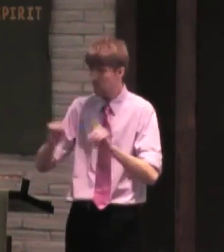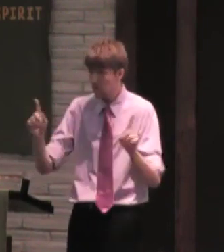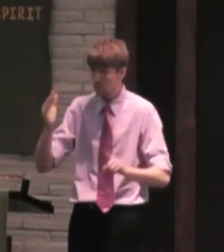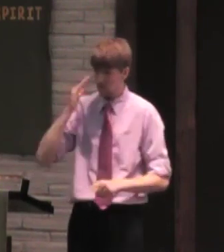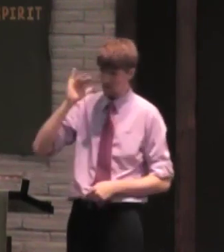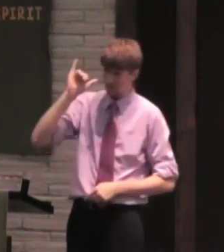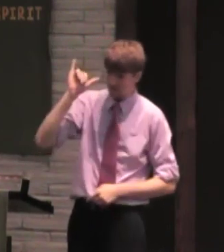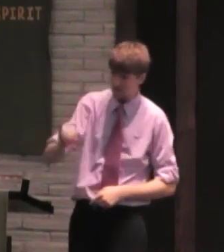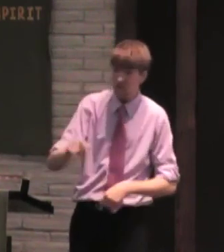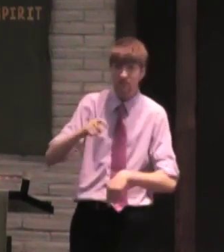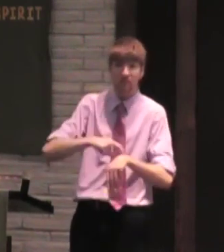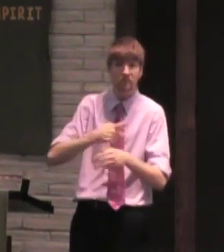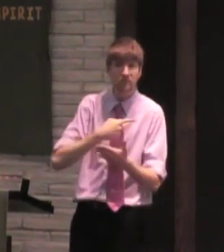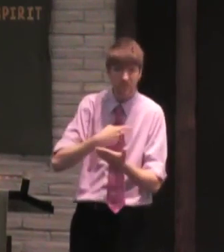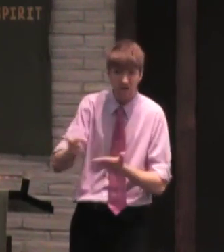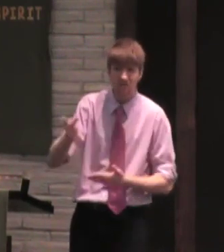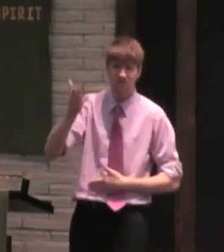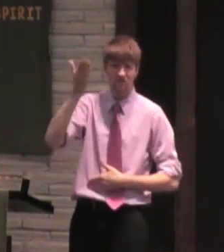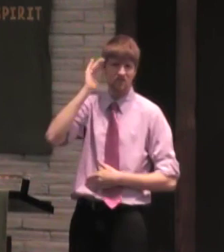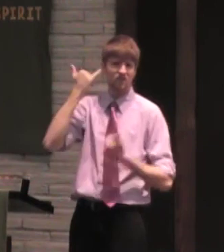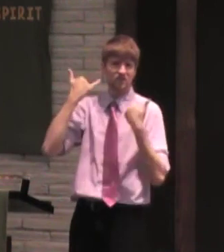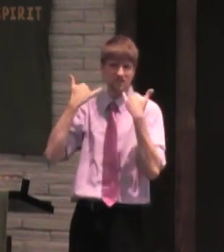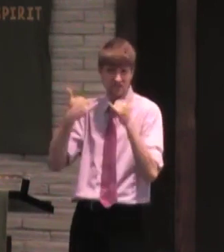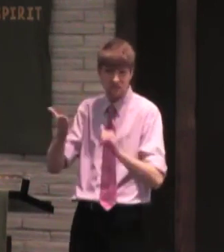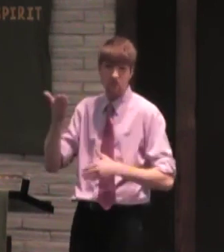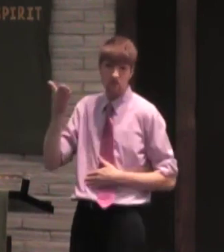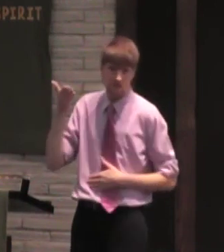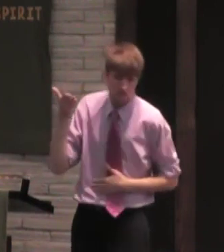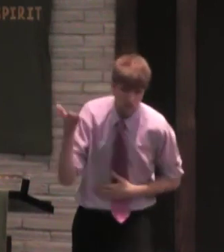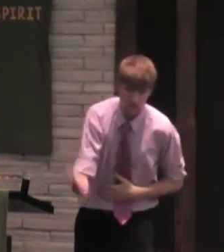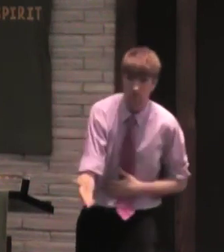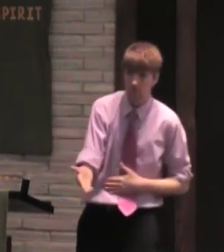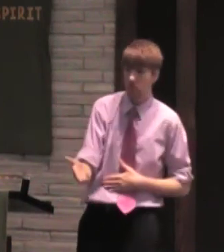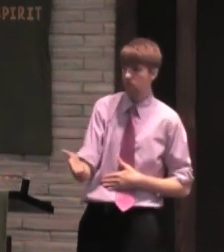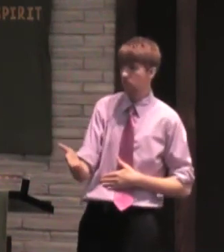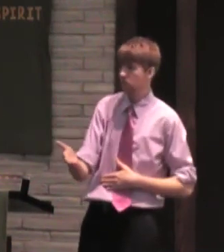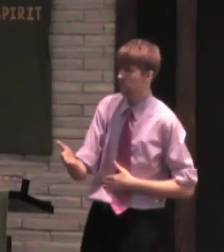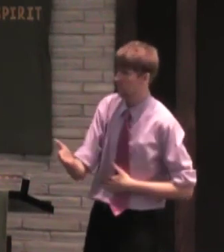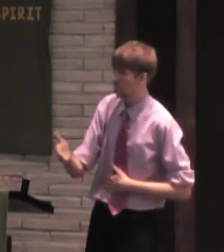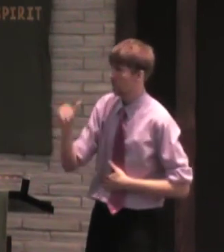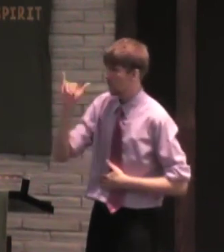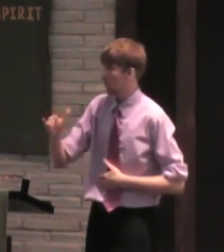something, and it fails, but we know at that time that we fail that we're still there.